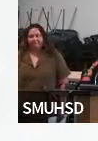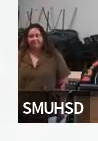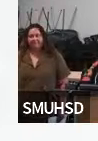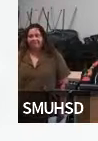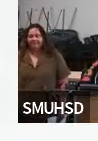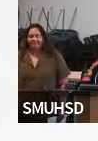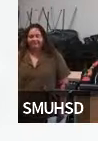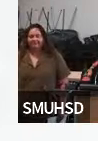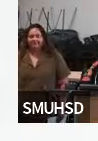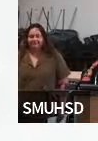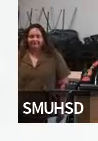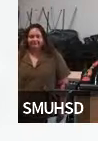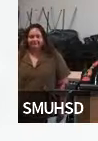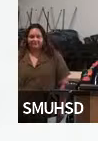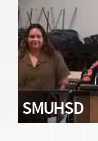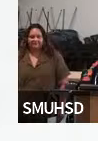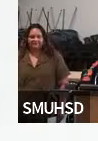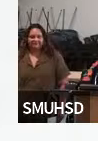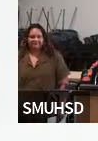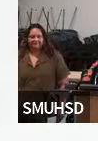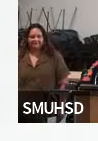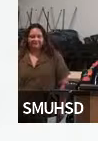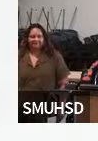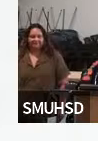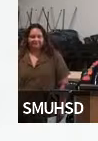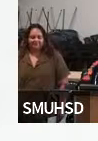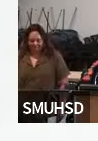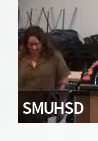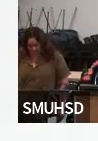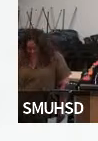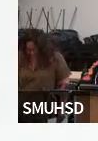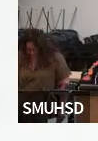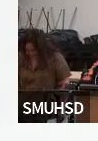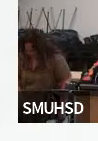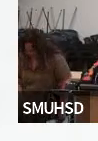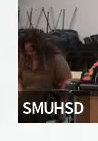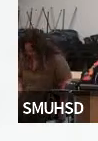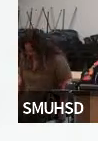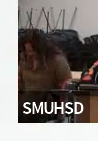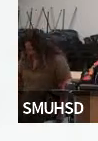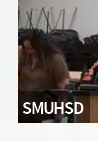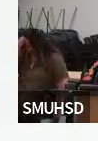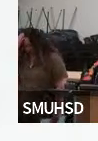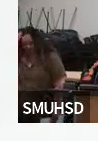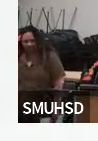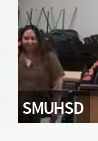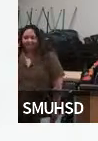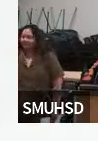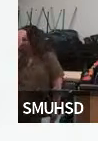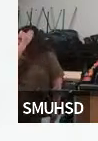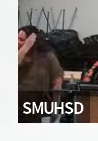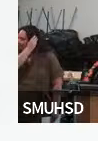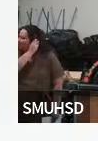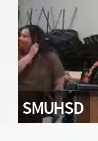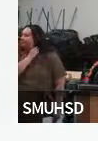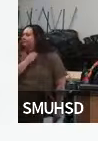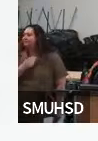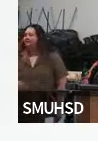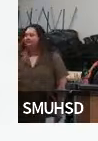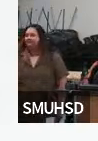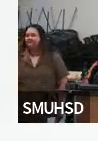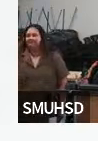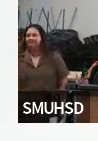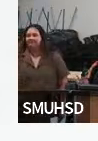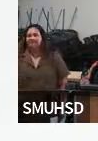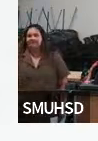And I'm looking at numbers and I'm thinking about the team And we got to do some really